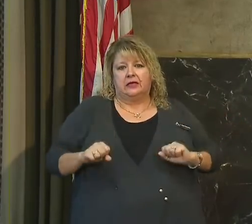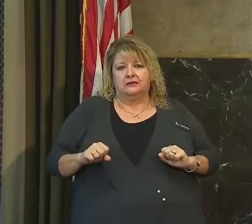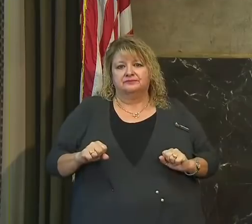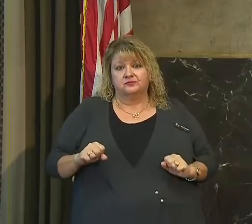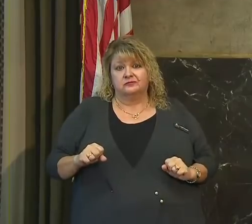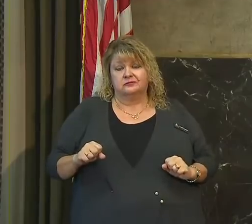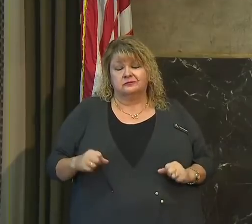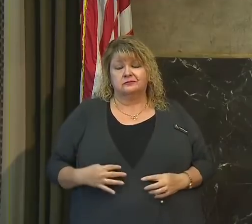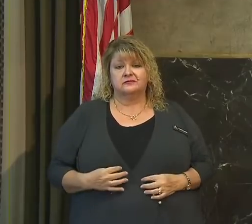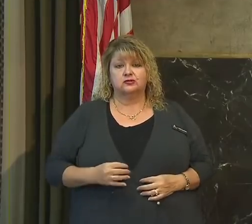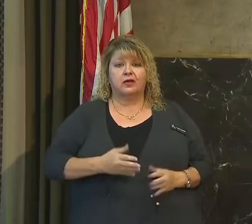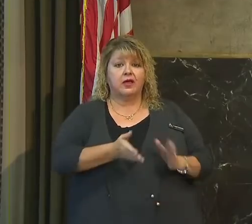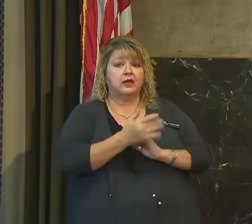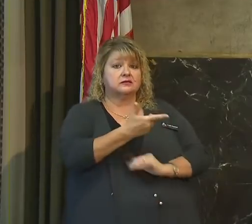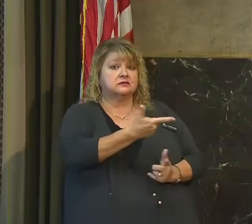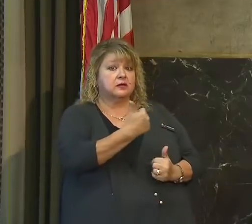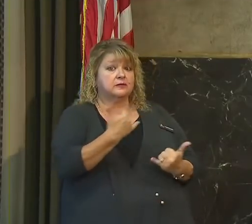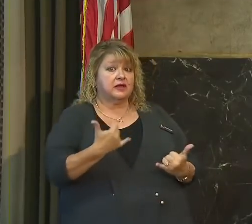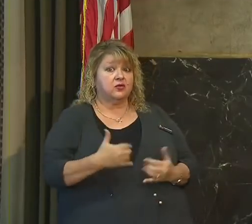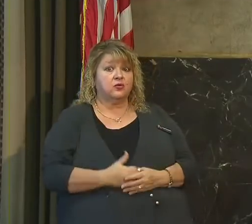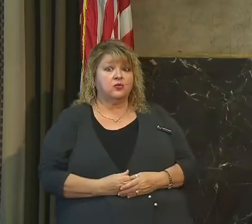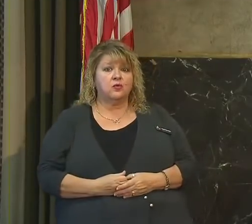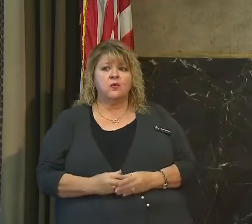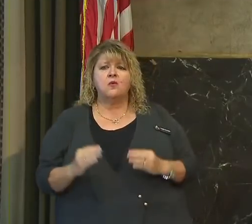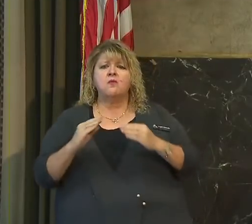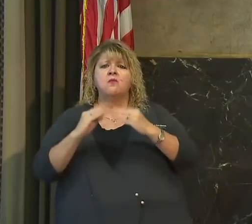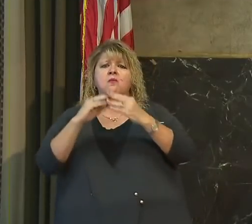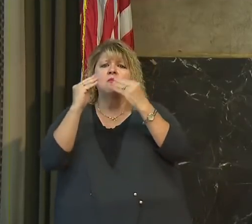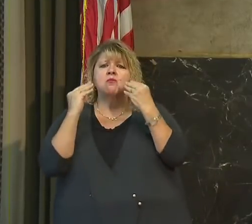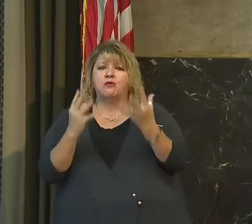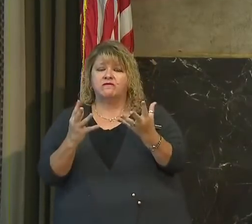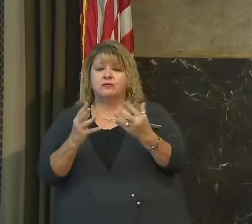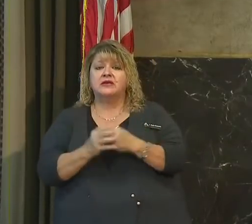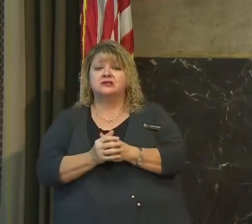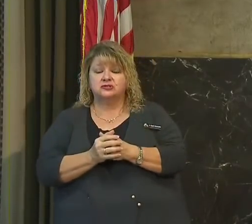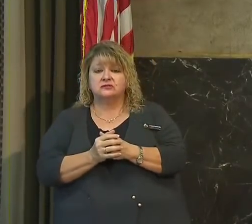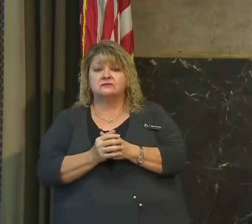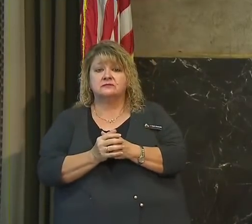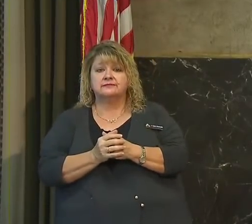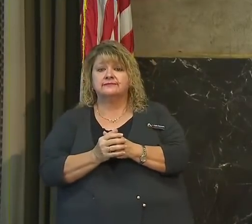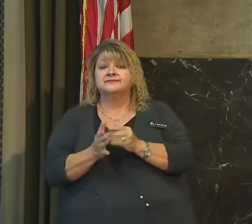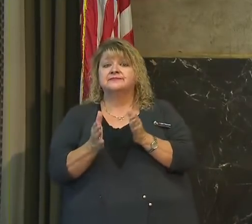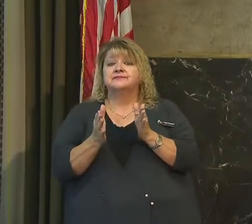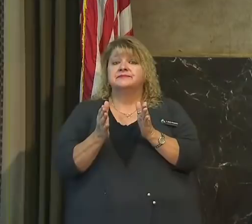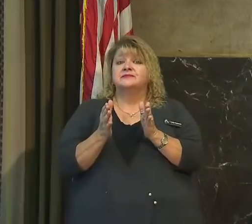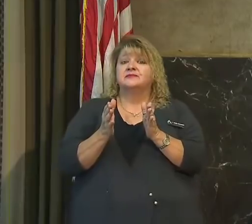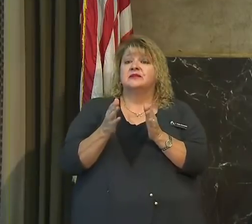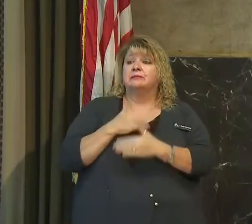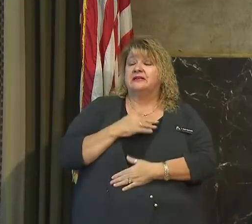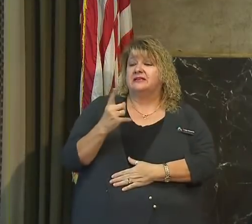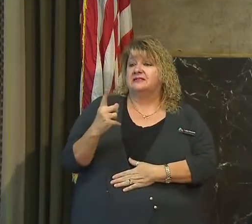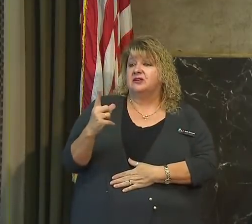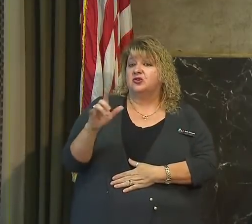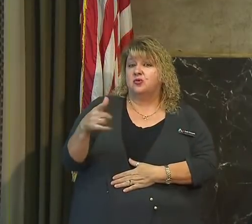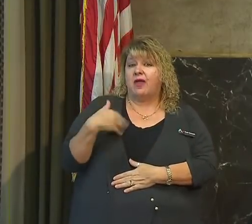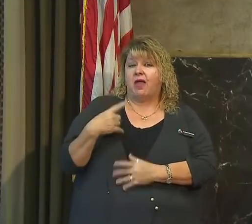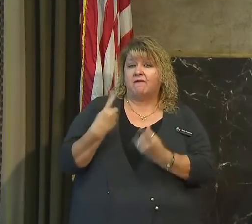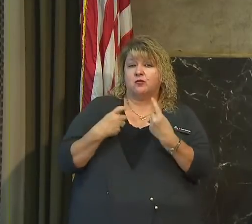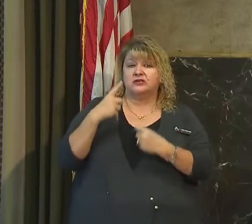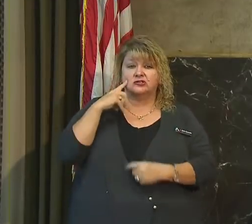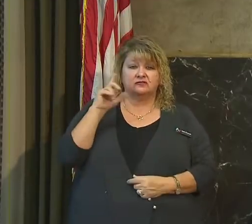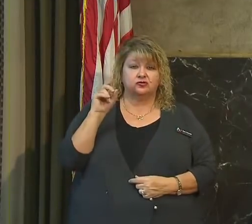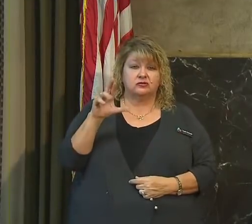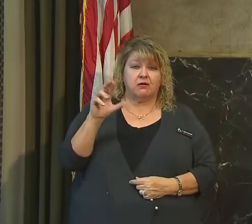up now, give you some additional information. I would ask that you ask your questions of Dr. Cantor while he's up